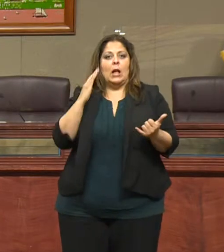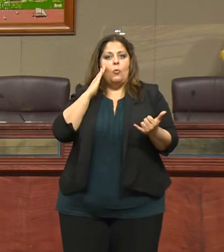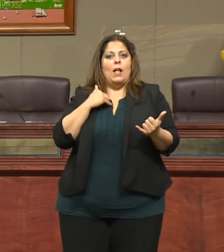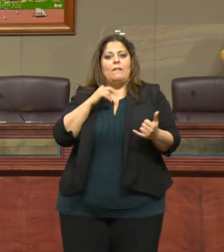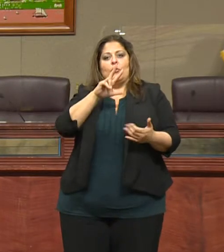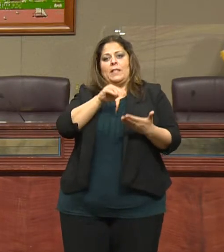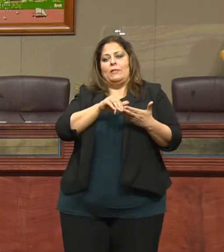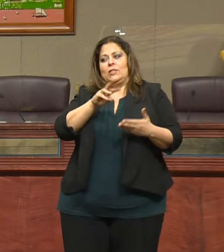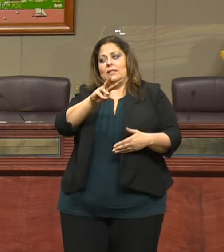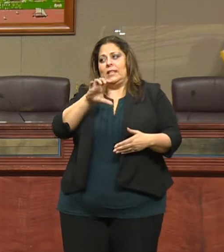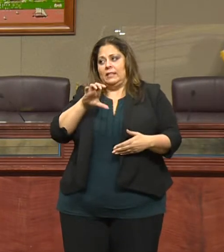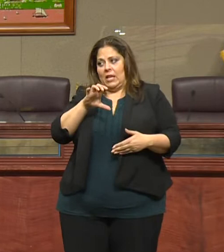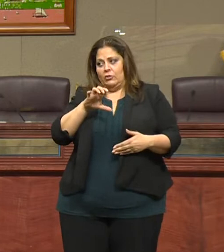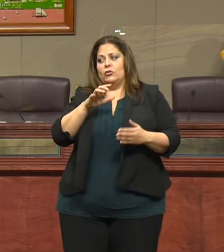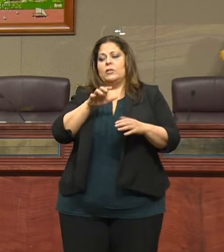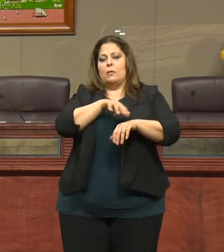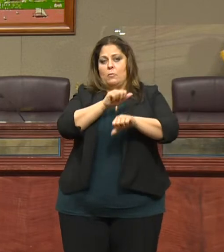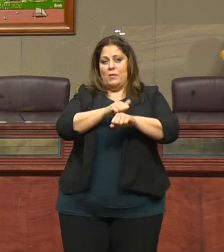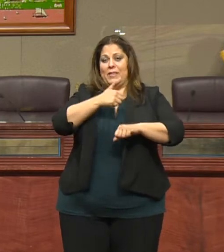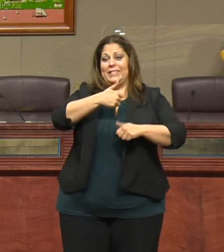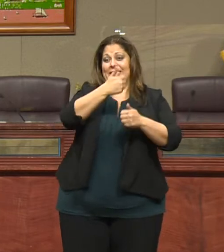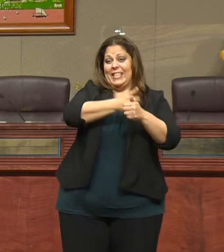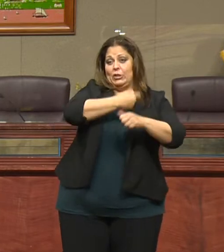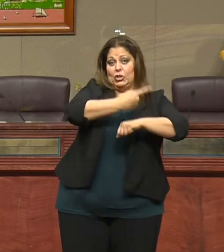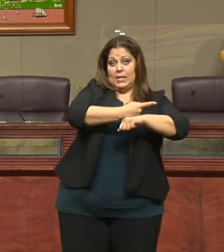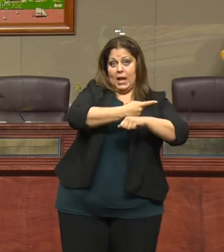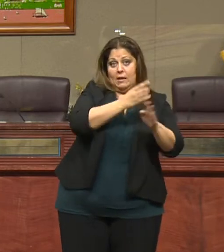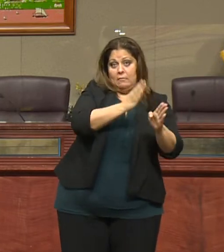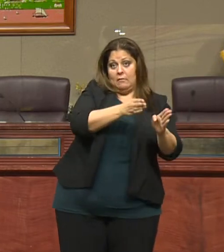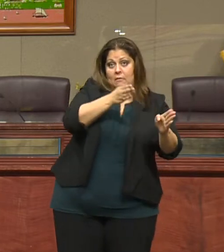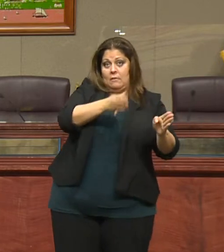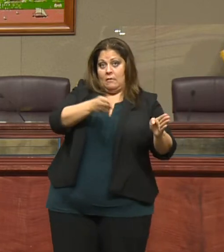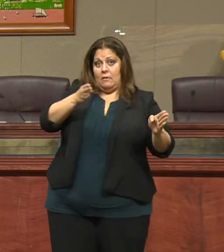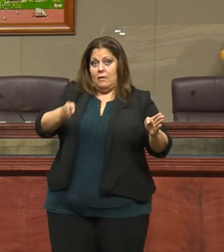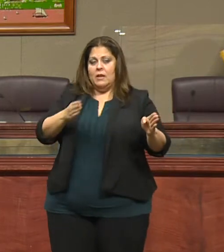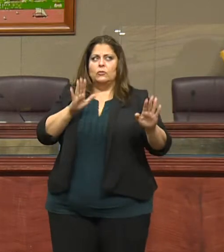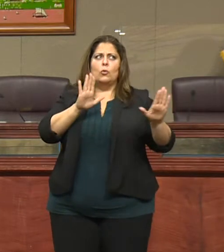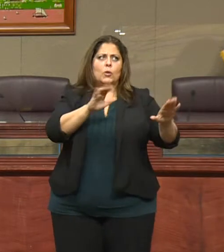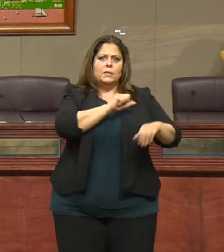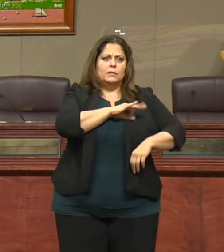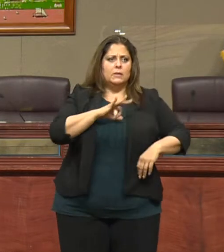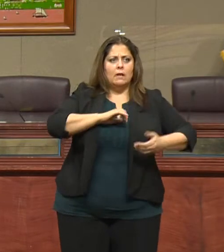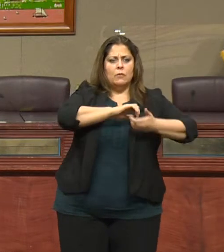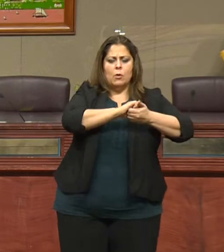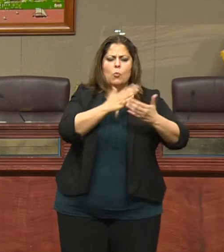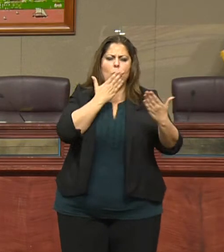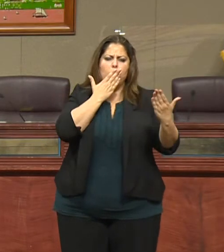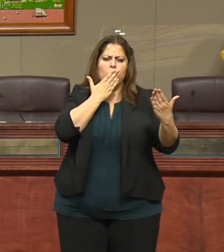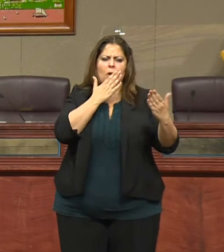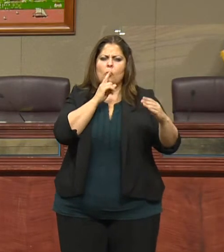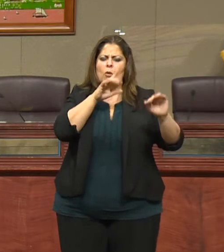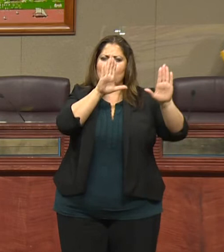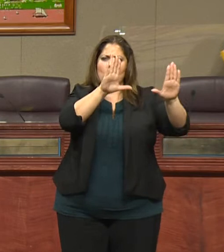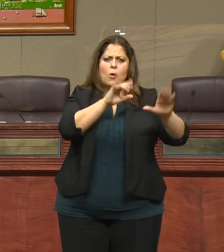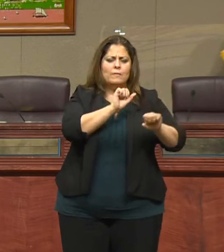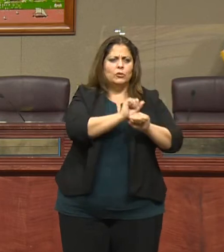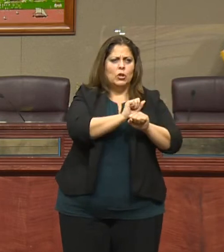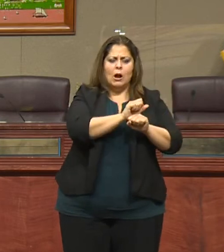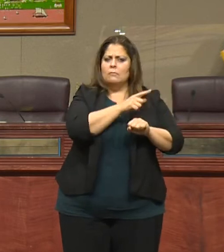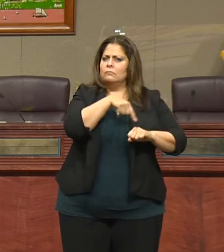3,600 appointments each day. We want to thank our staff and partners for doing such a tremendous job, and we'll continue to do